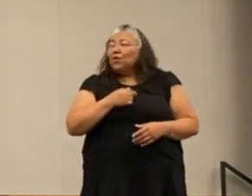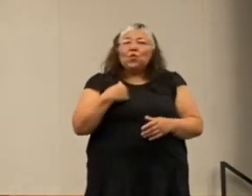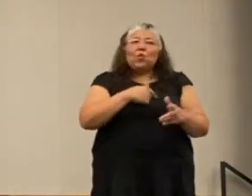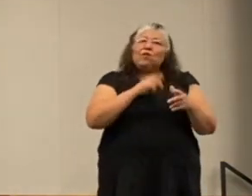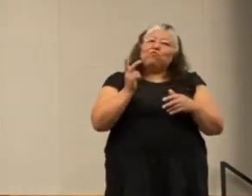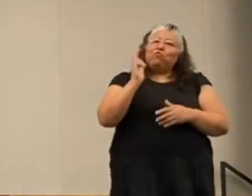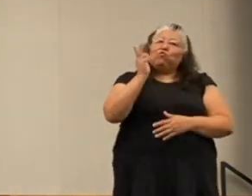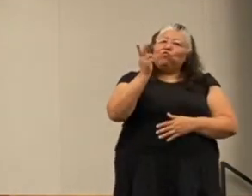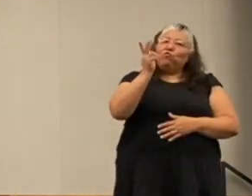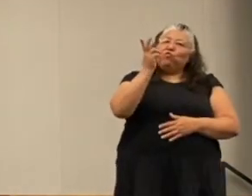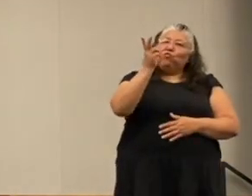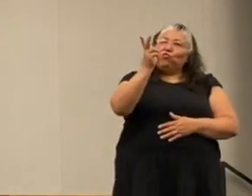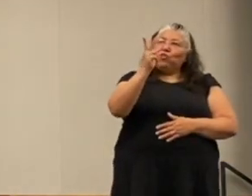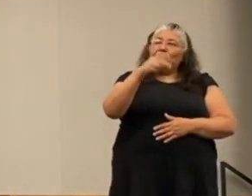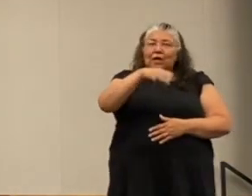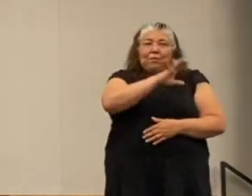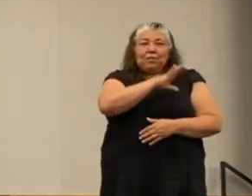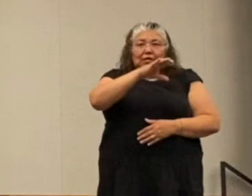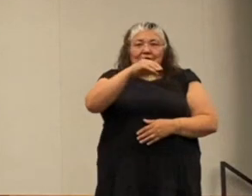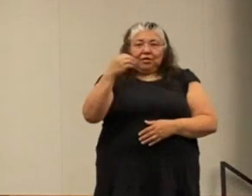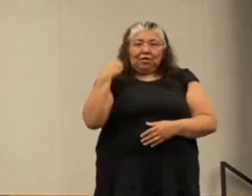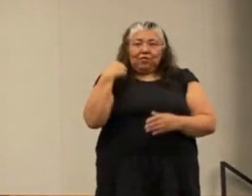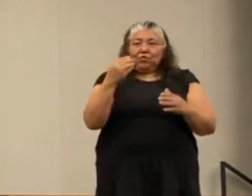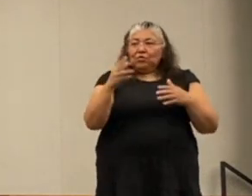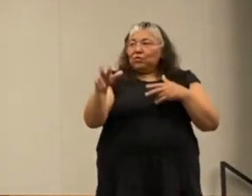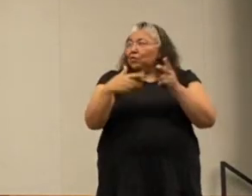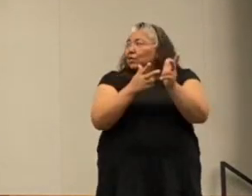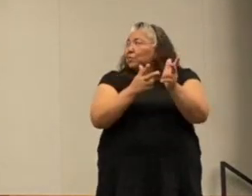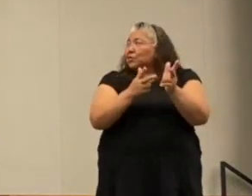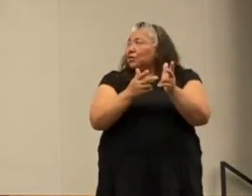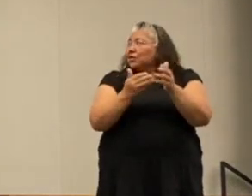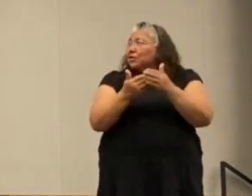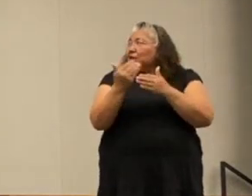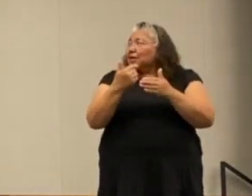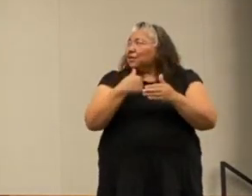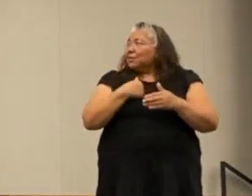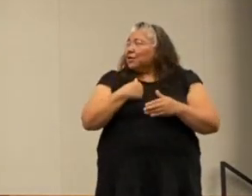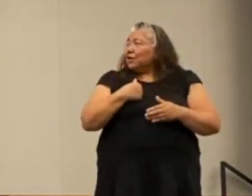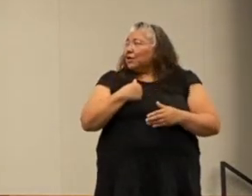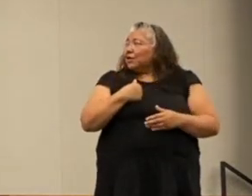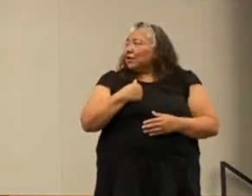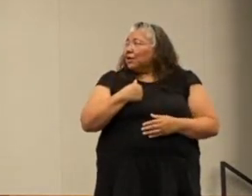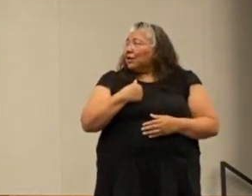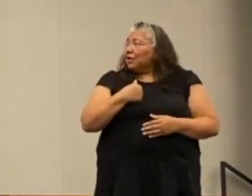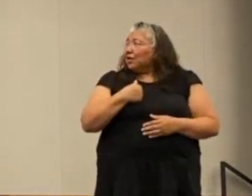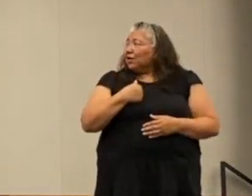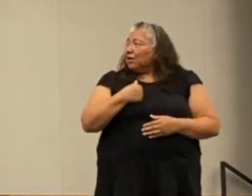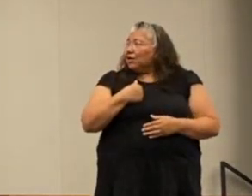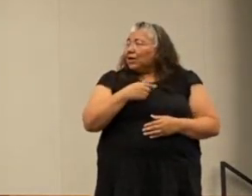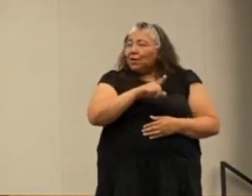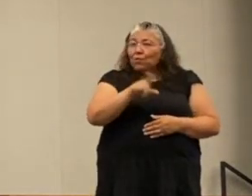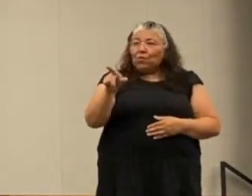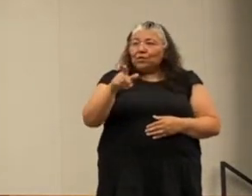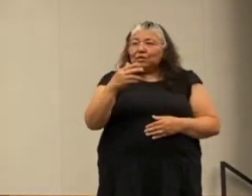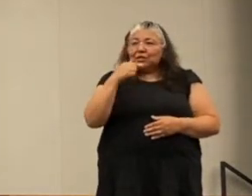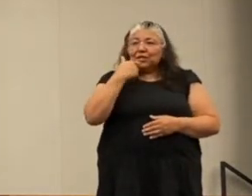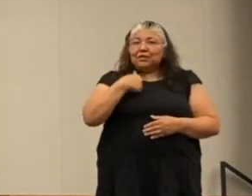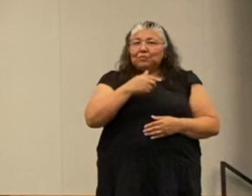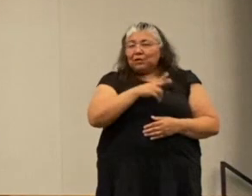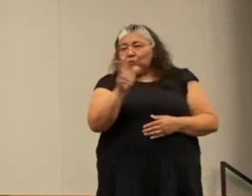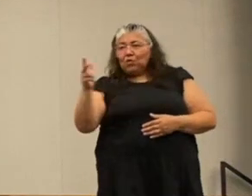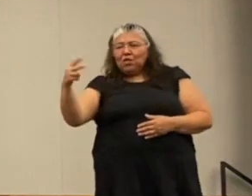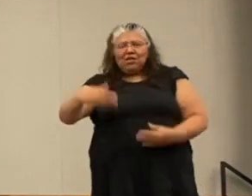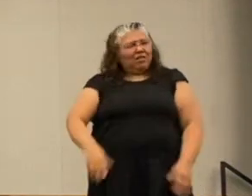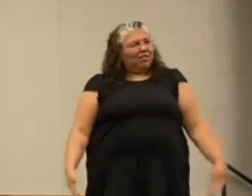hauling. And so a police officer pulls up next to me and he points and tells me to pull over. I was like,